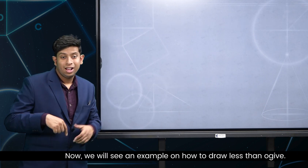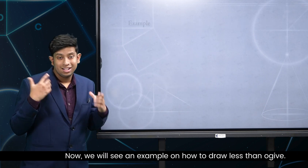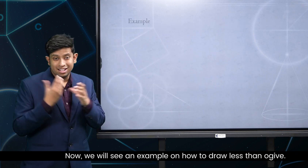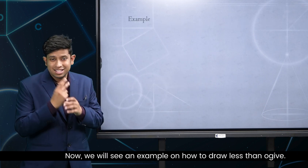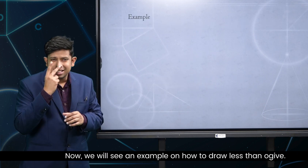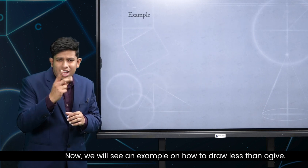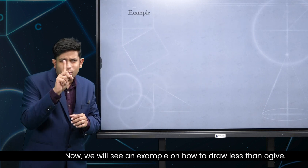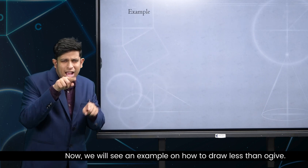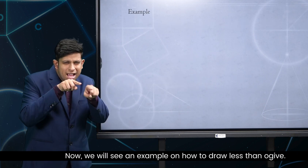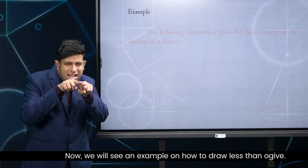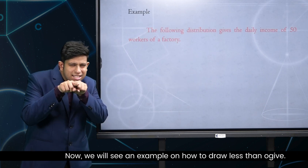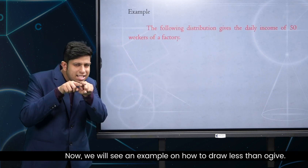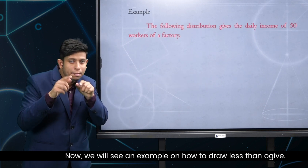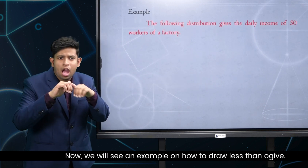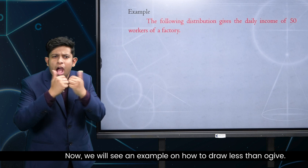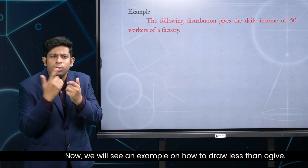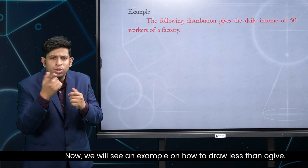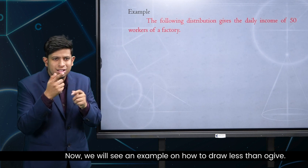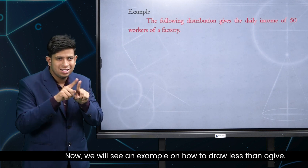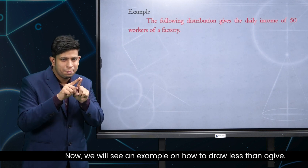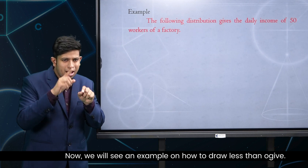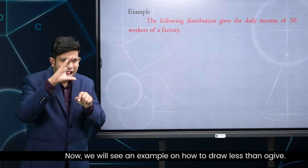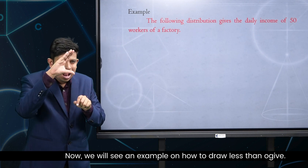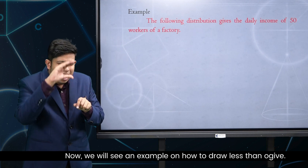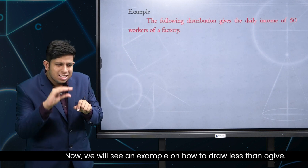Now we will see an example on how to draw less than ogive.